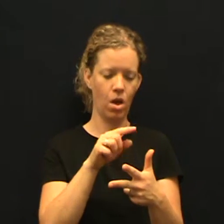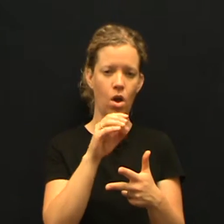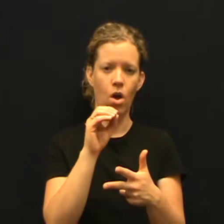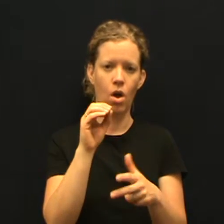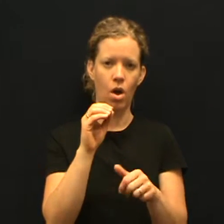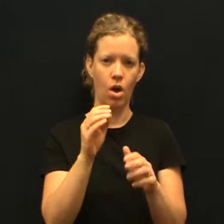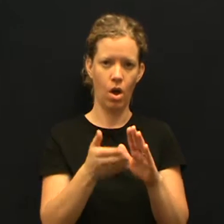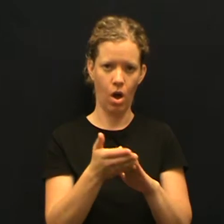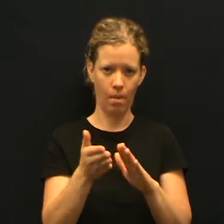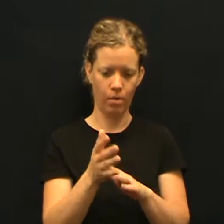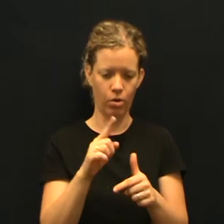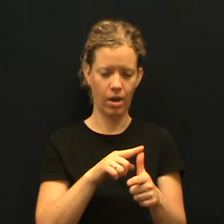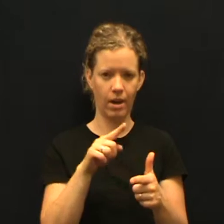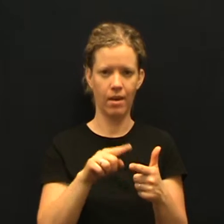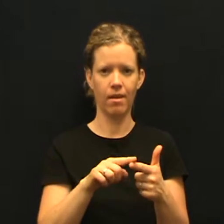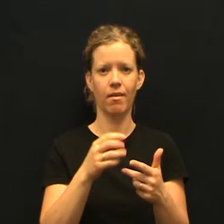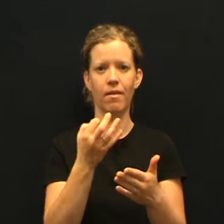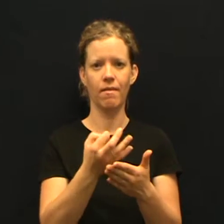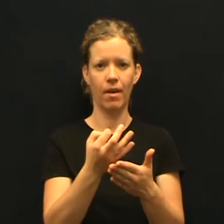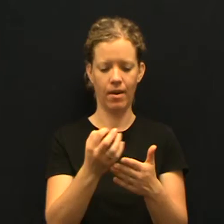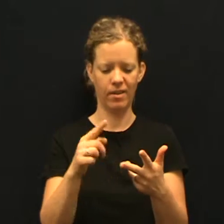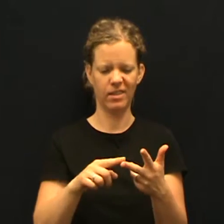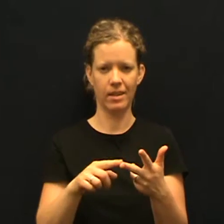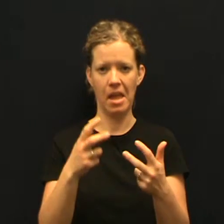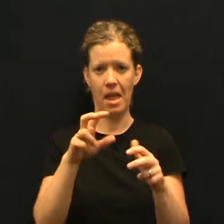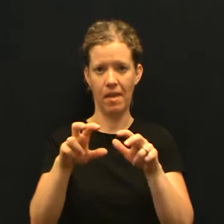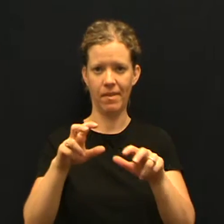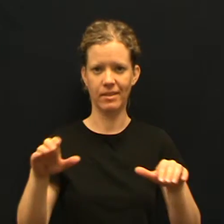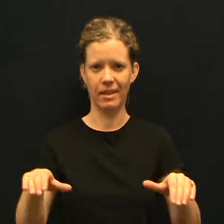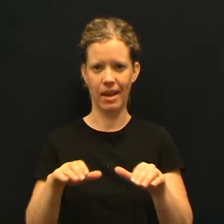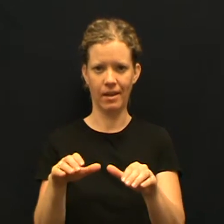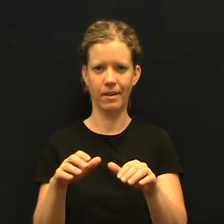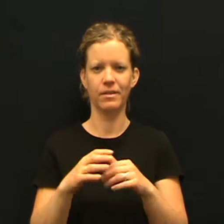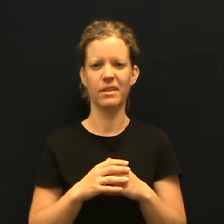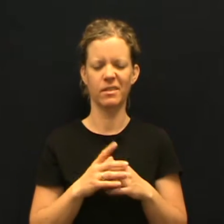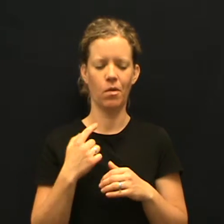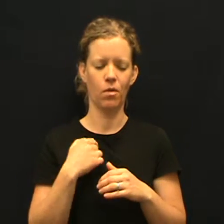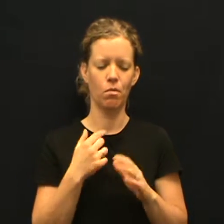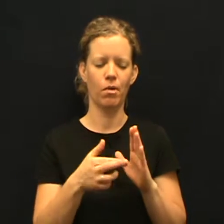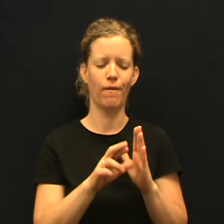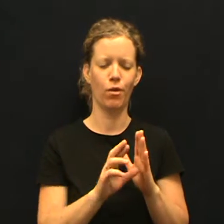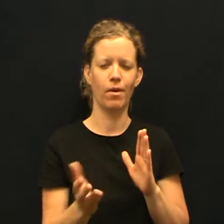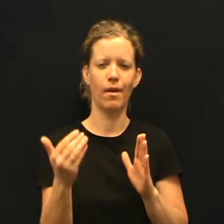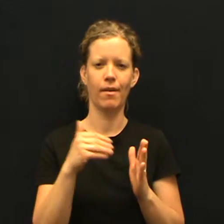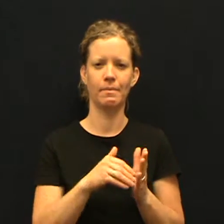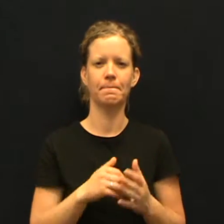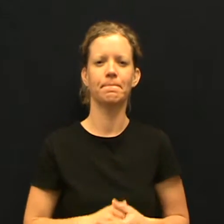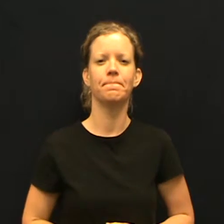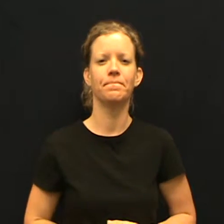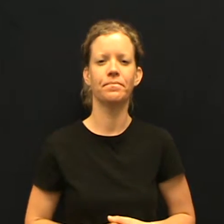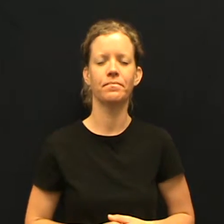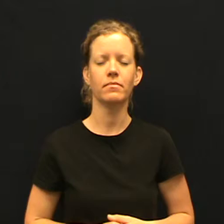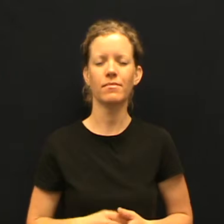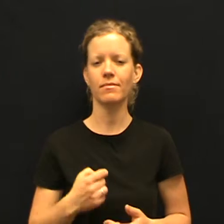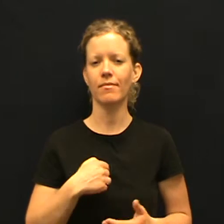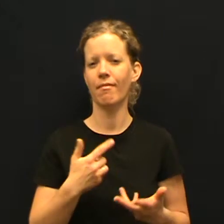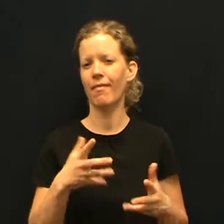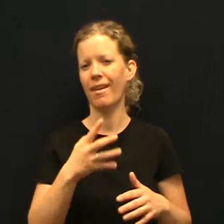though we've talked about those as we've gone along, I will take one final look at those. As I mentioned earlier,